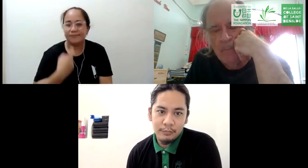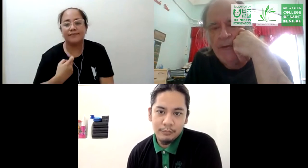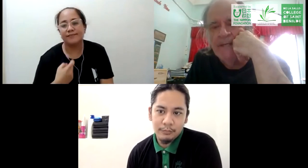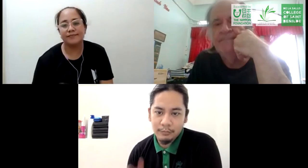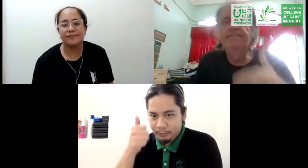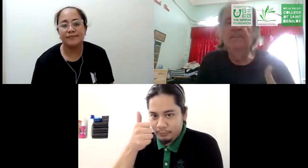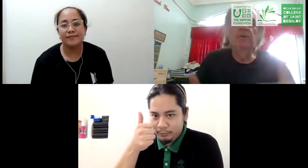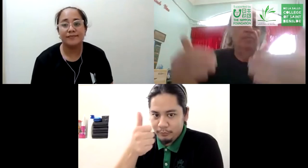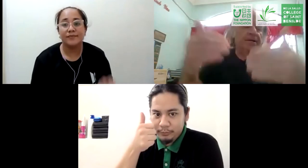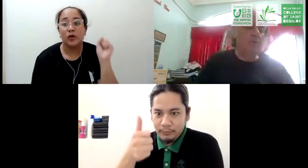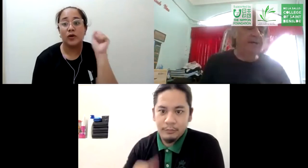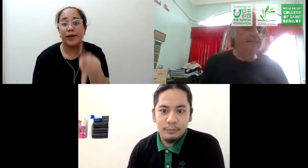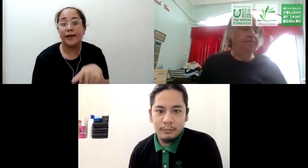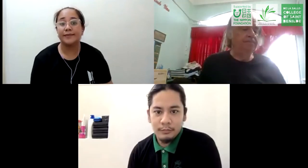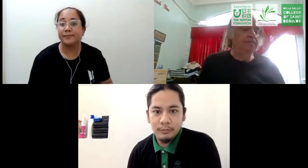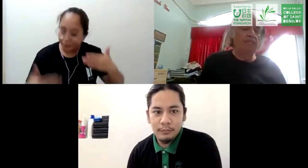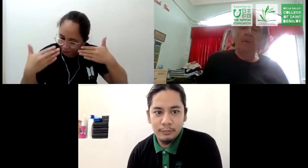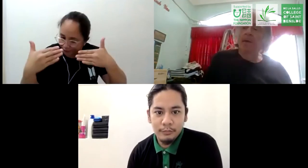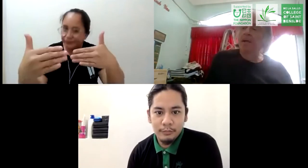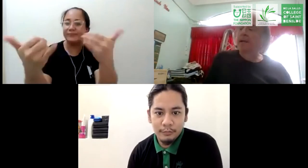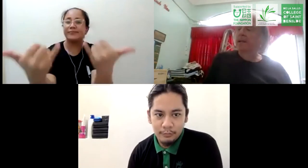Okay, please go ahead.